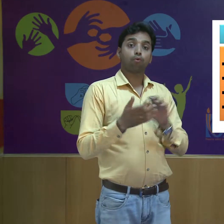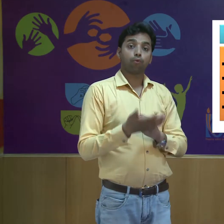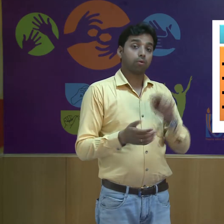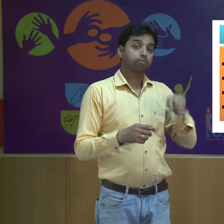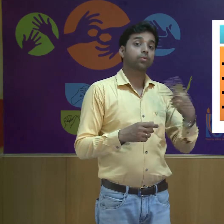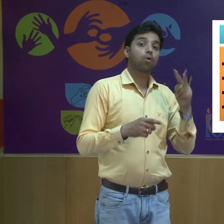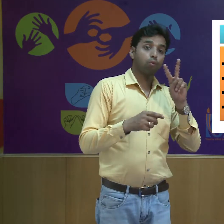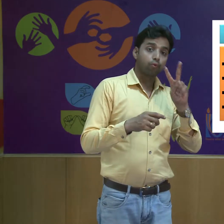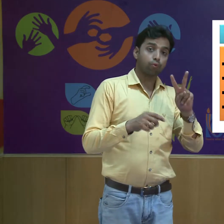Vaishya,